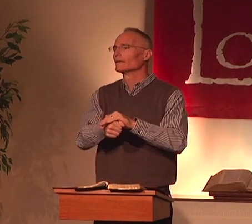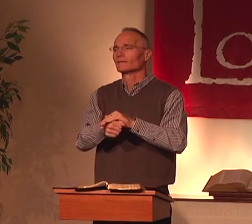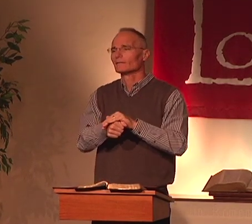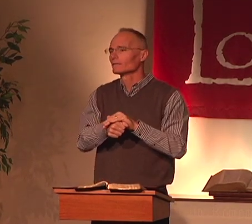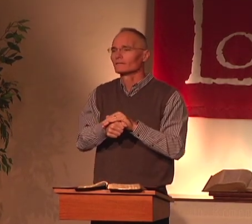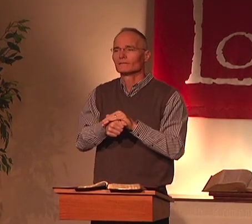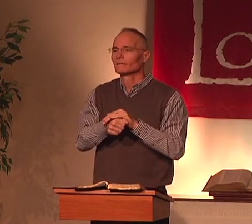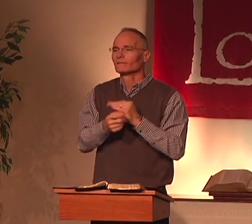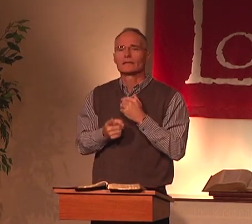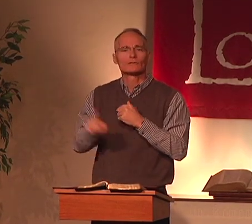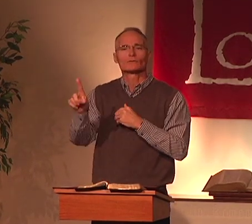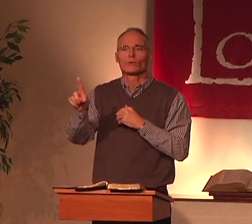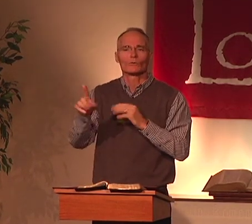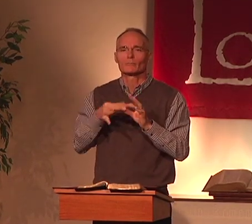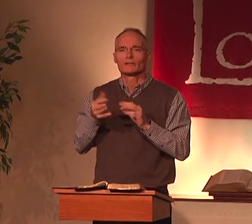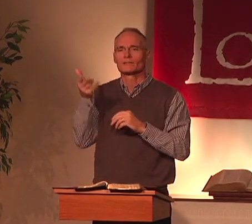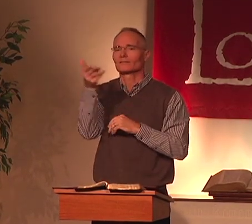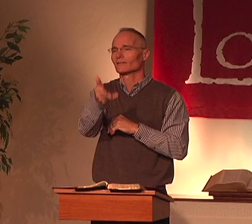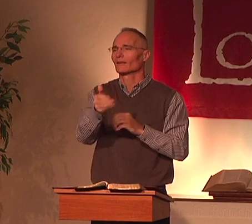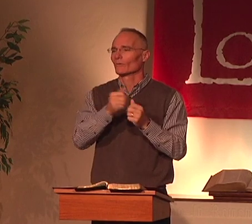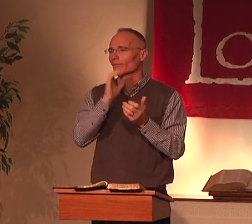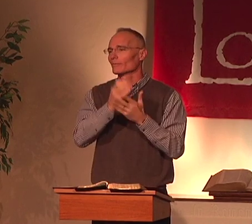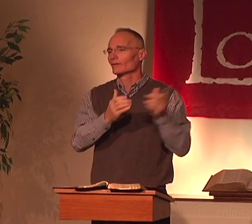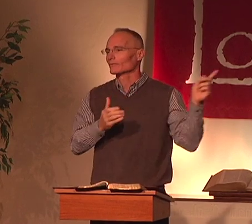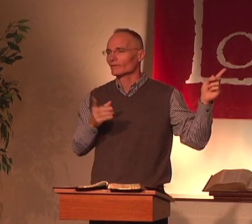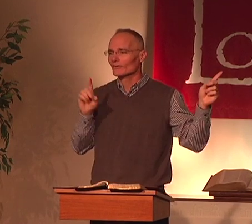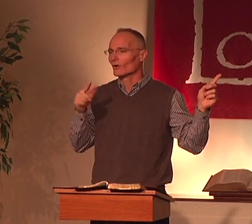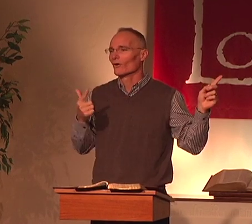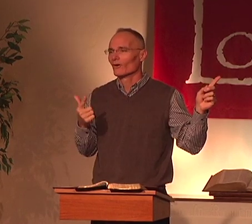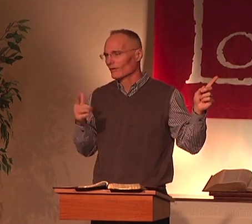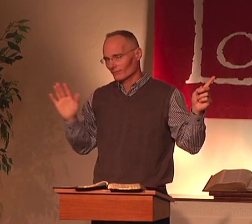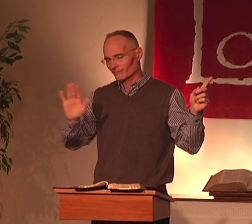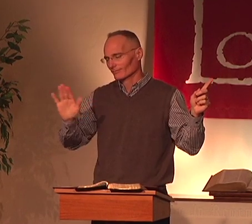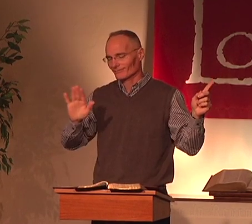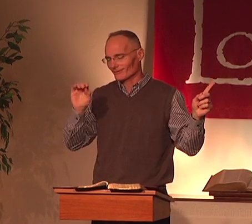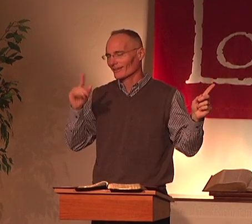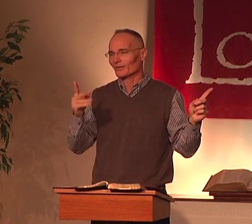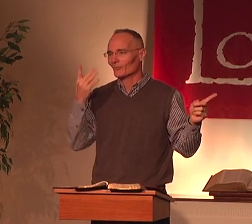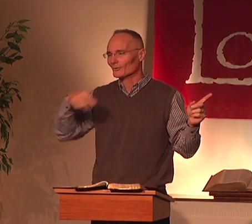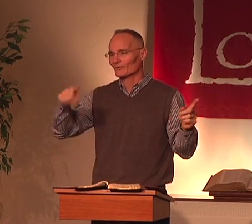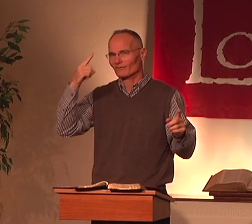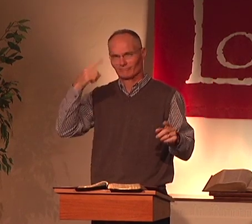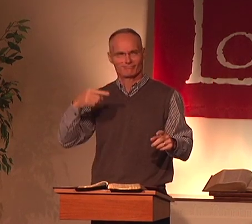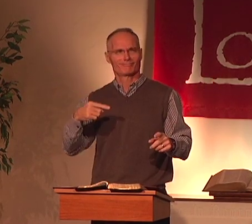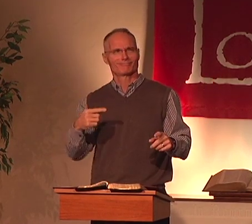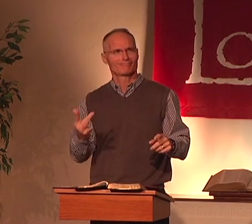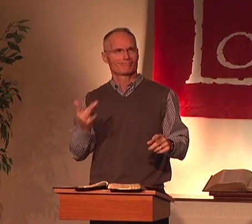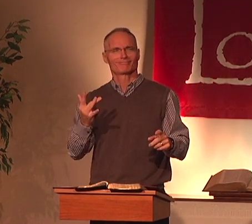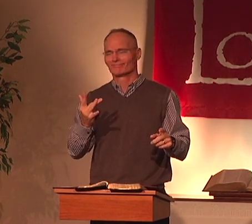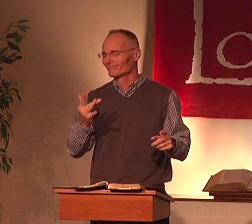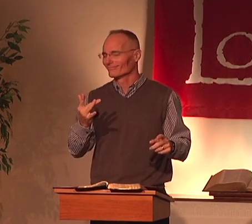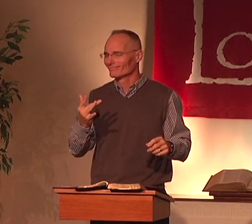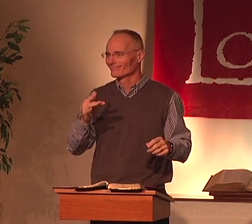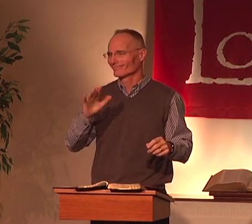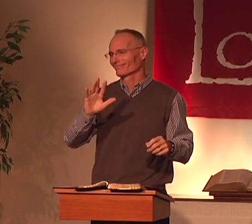And there's no hidden Insults meant to be With this picture Or anything Okay I don't want you to think What's that about